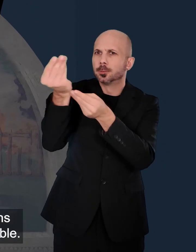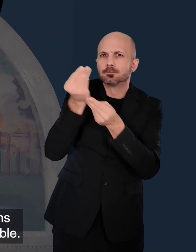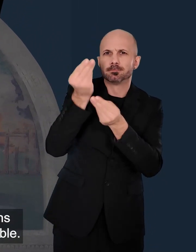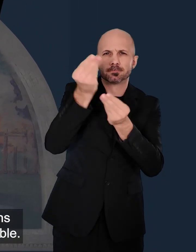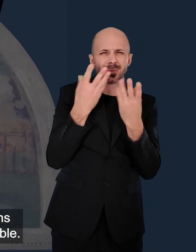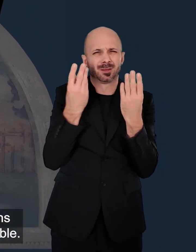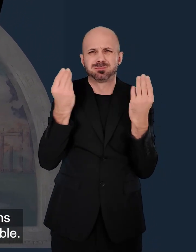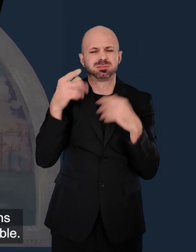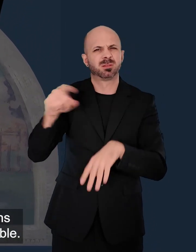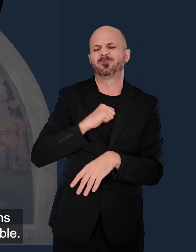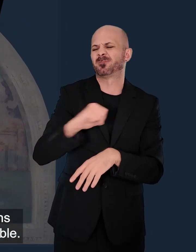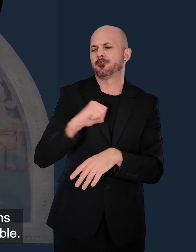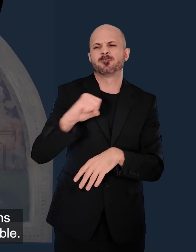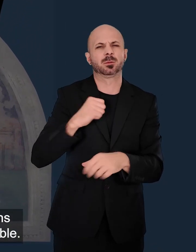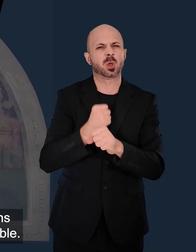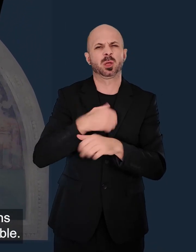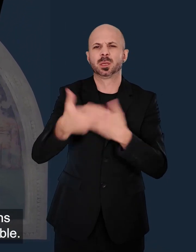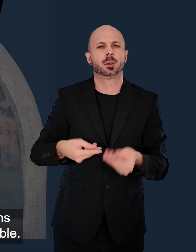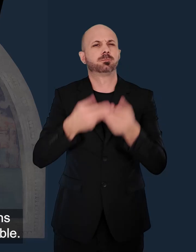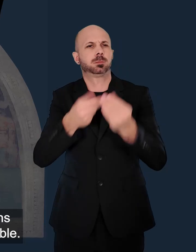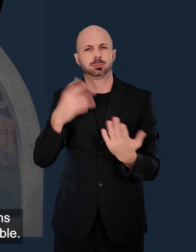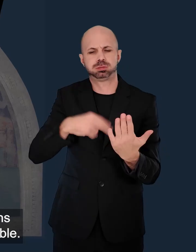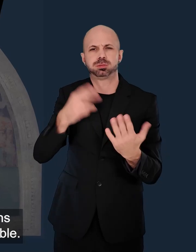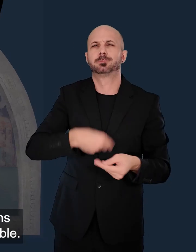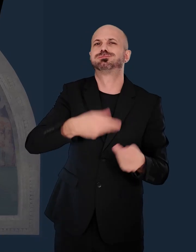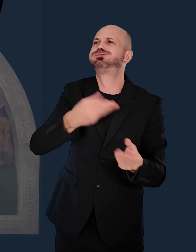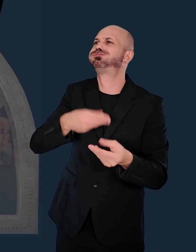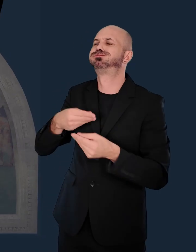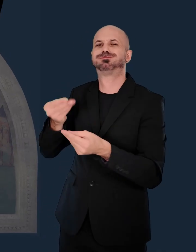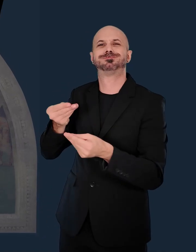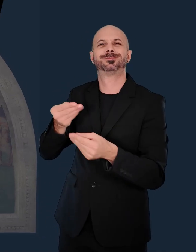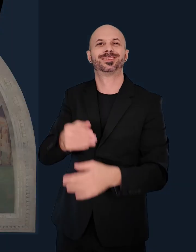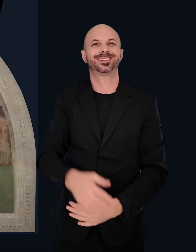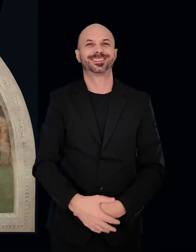of numerous commissions in as short a time as possible.